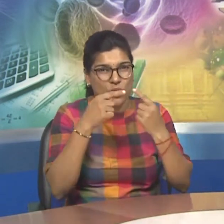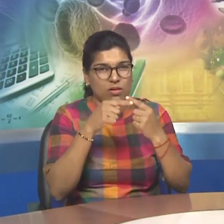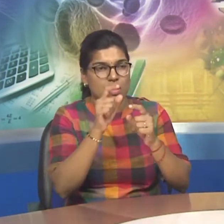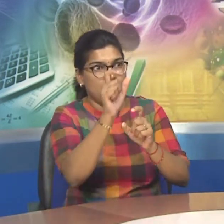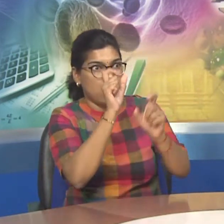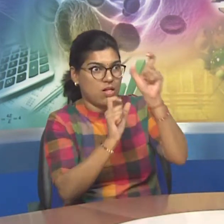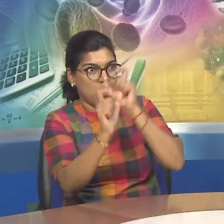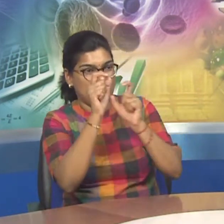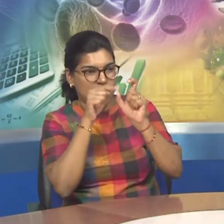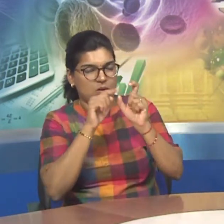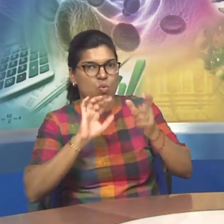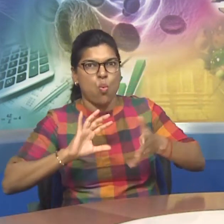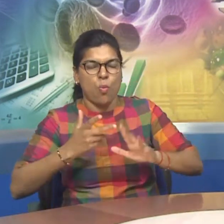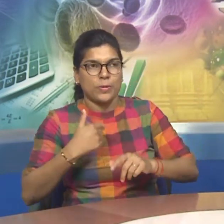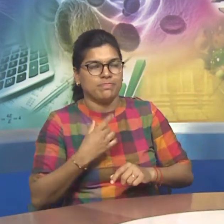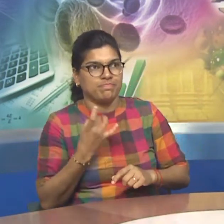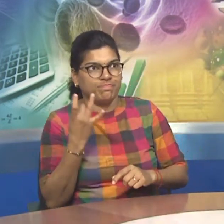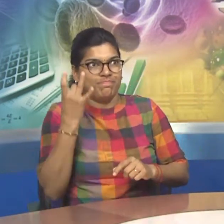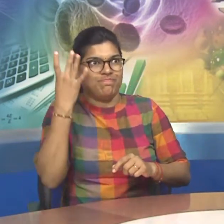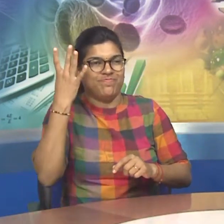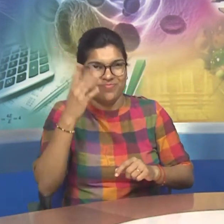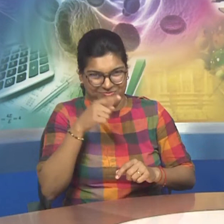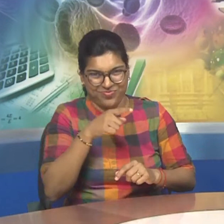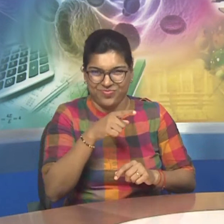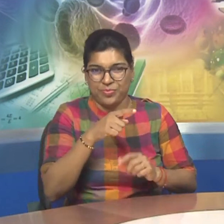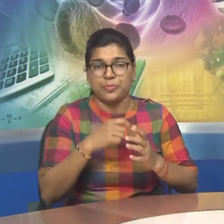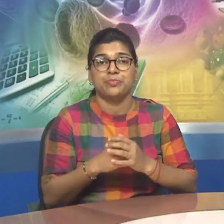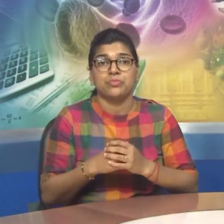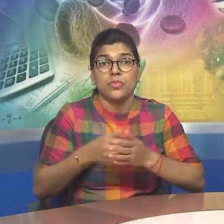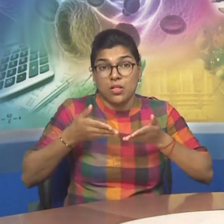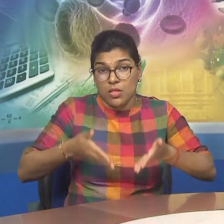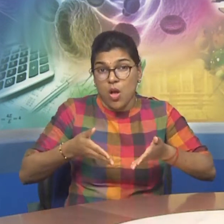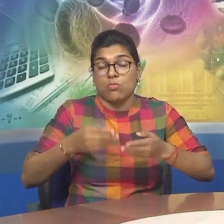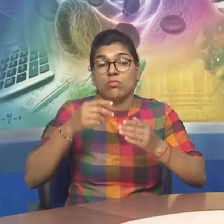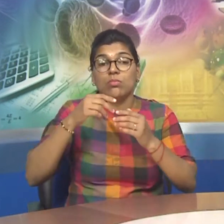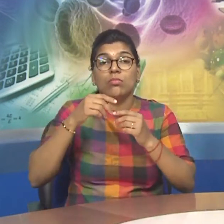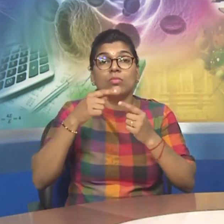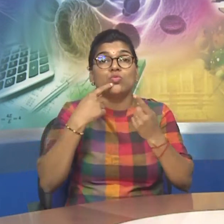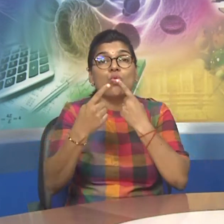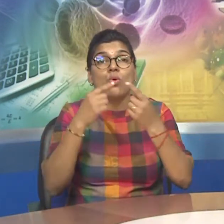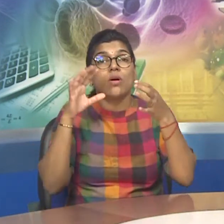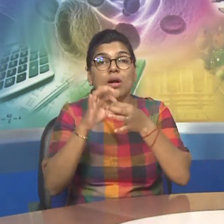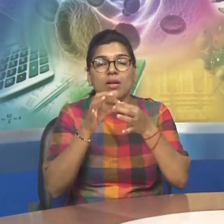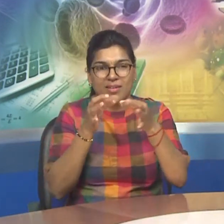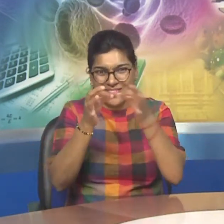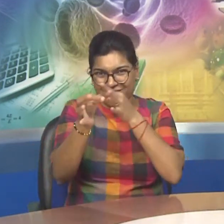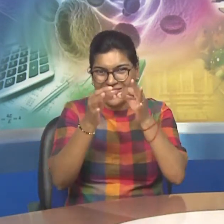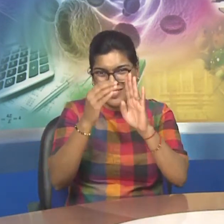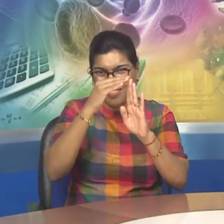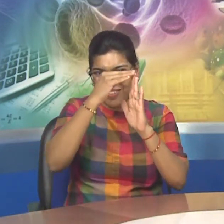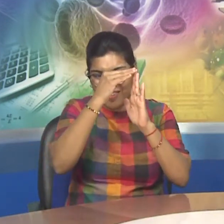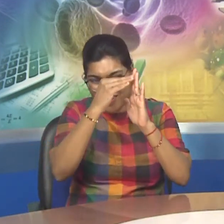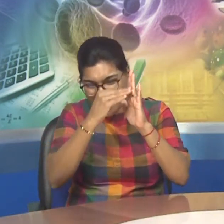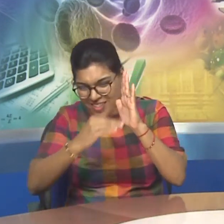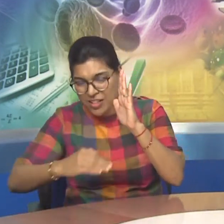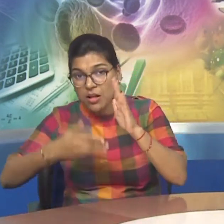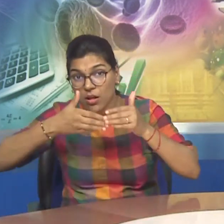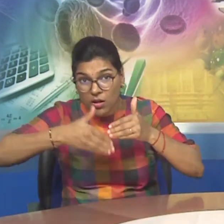This stanza, which we just discussed, it describes the intense pain caused by the